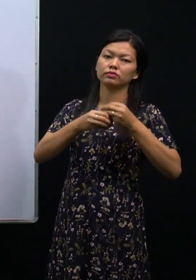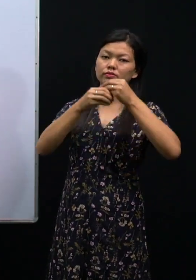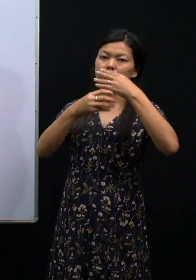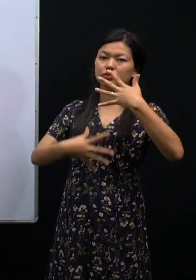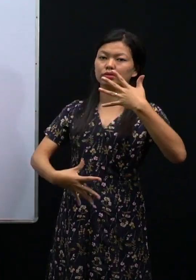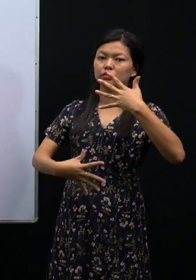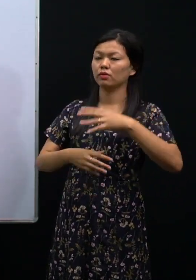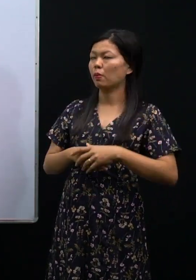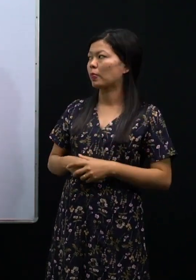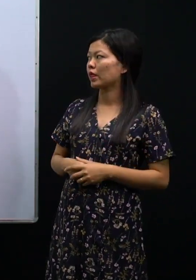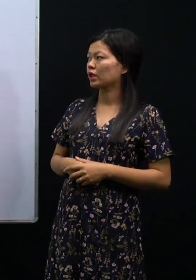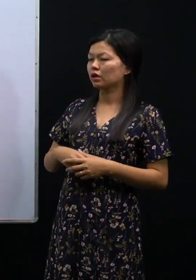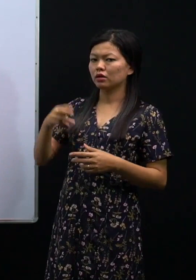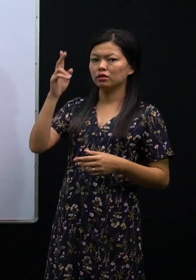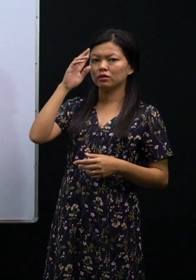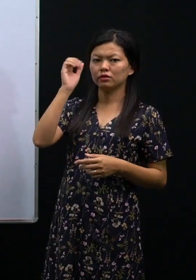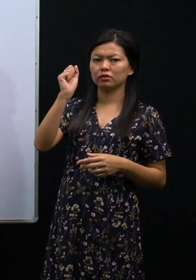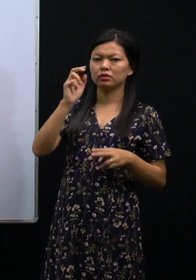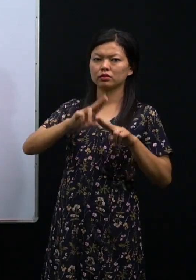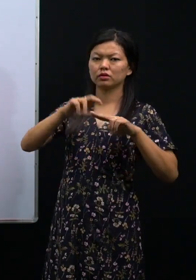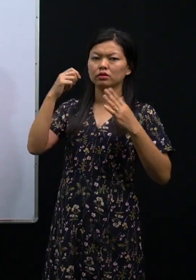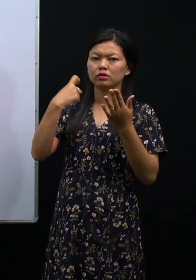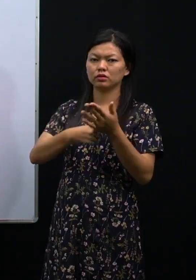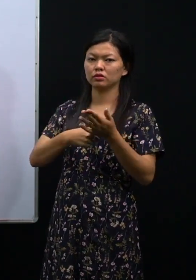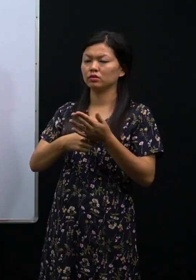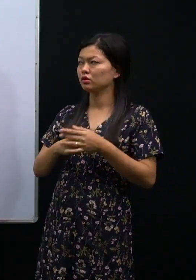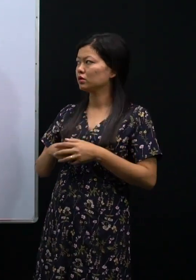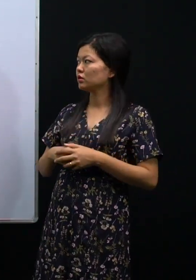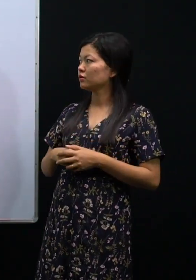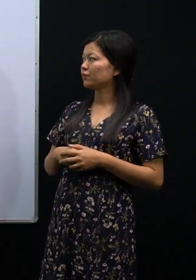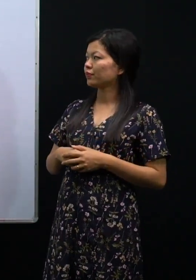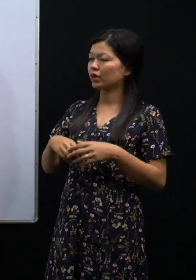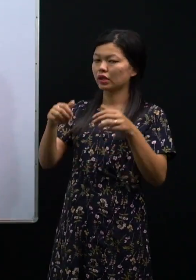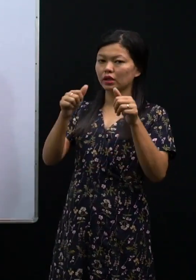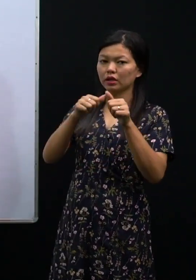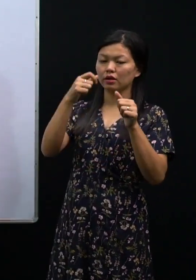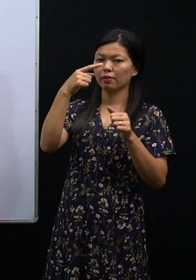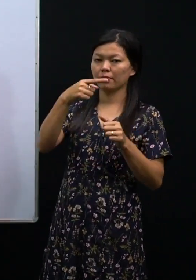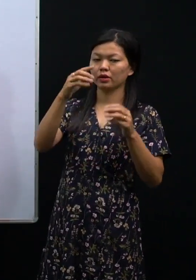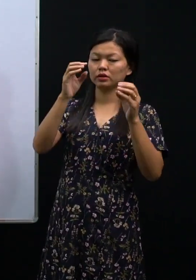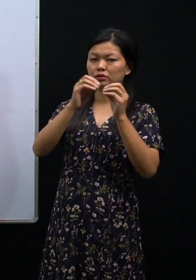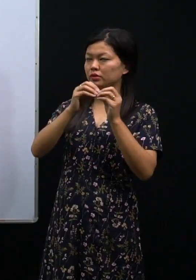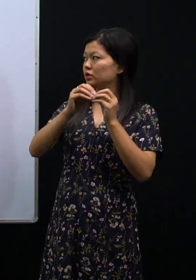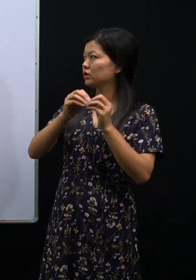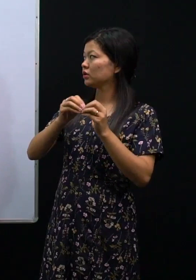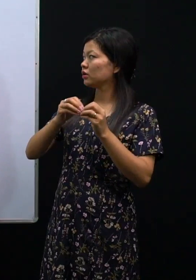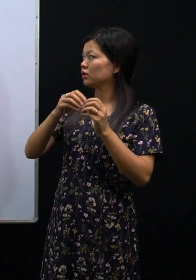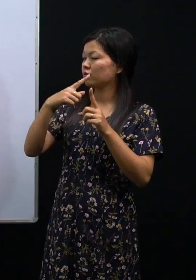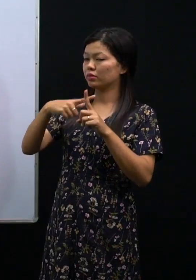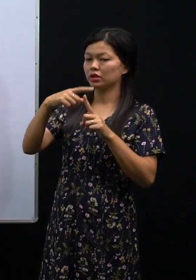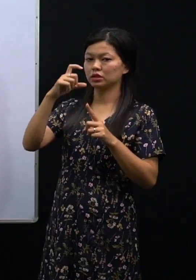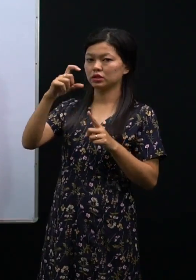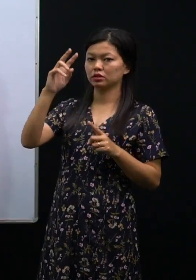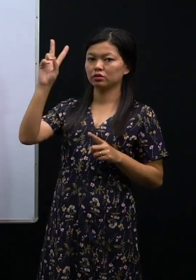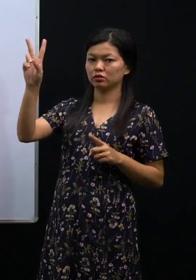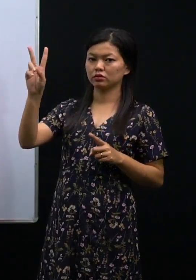expand. Remember the formula. You think A minus B plus C whole square. What is the